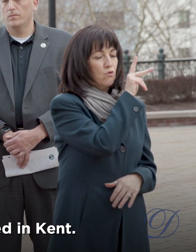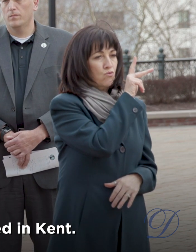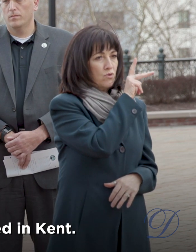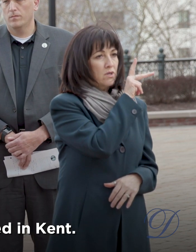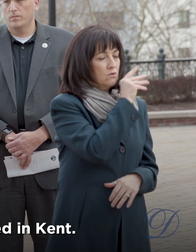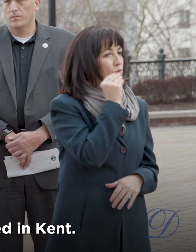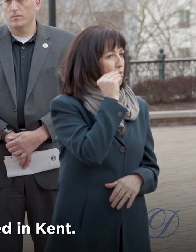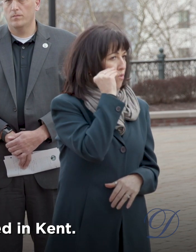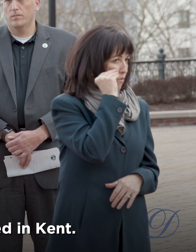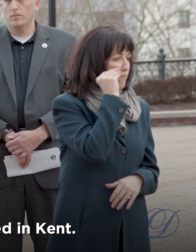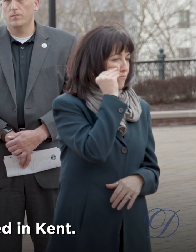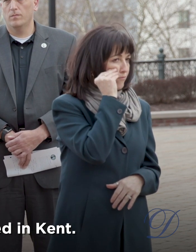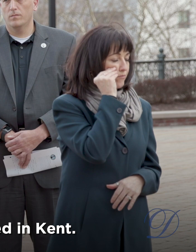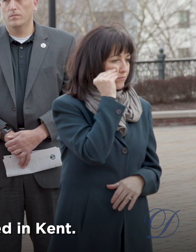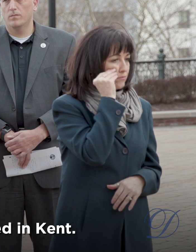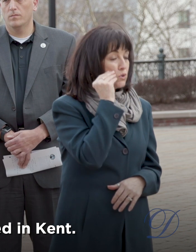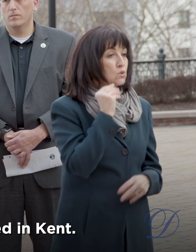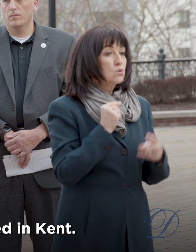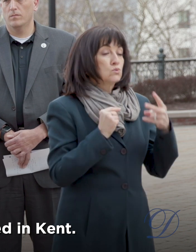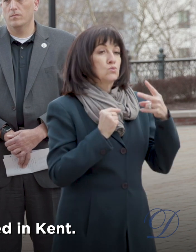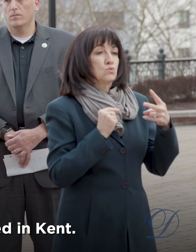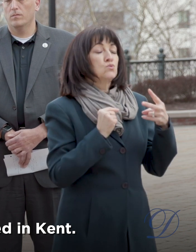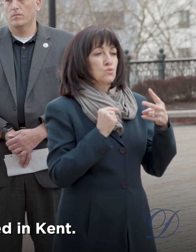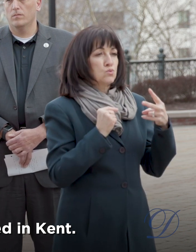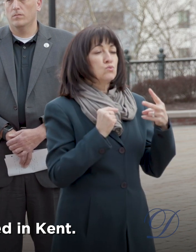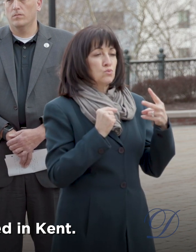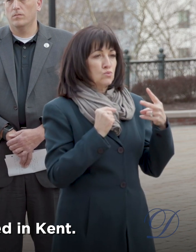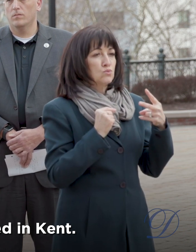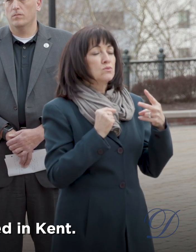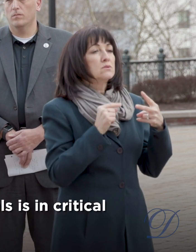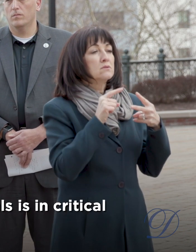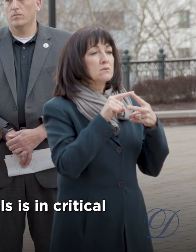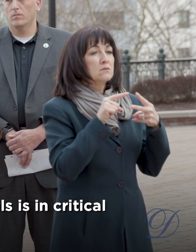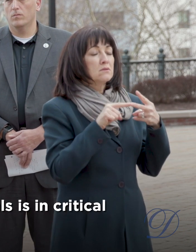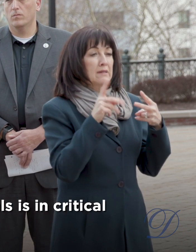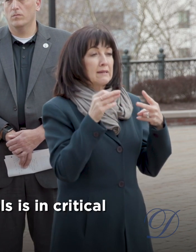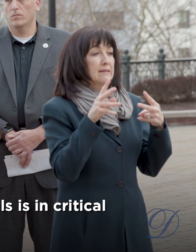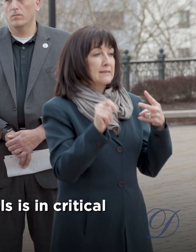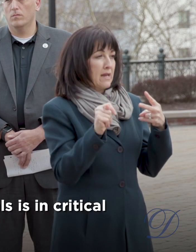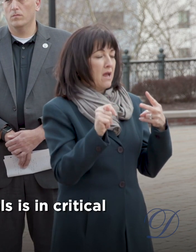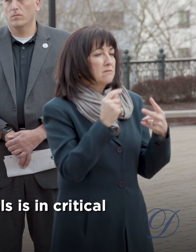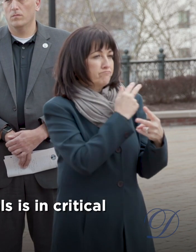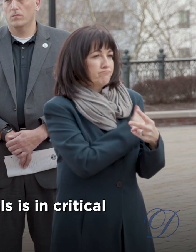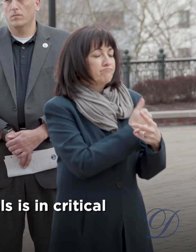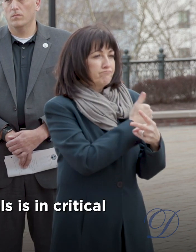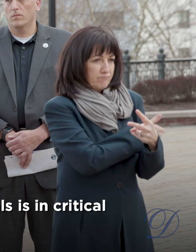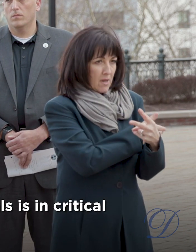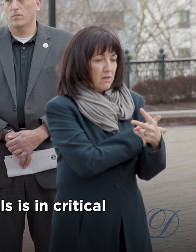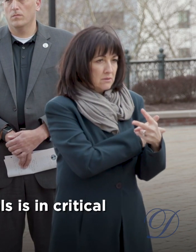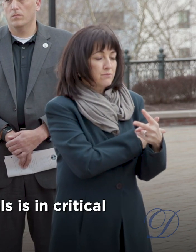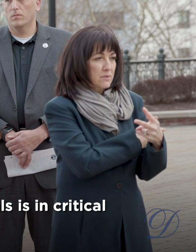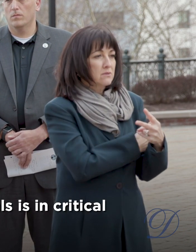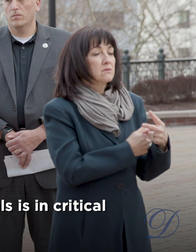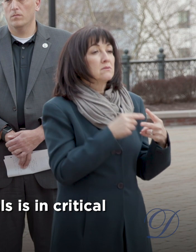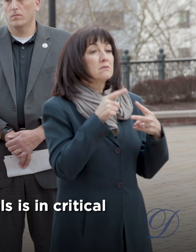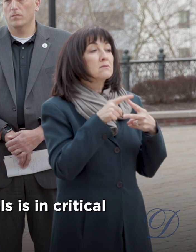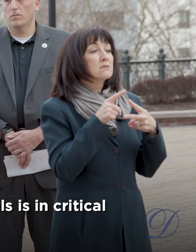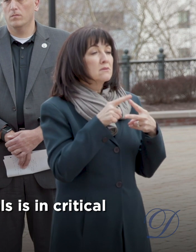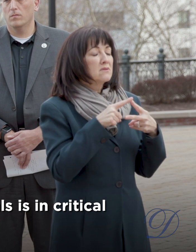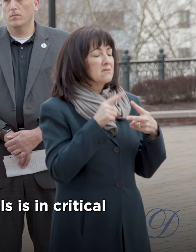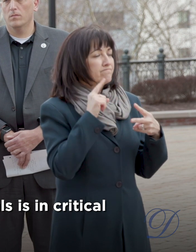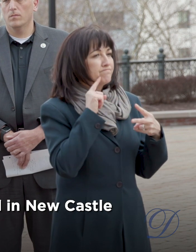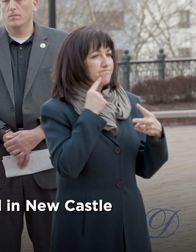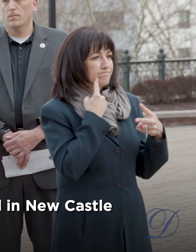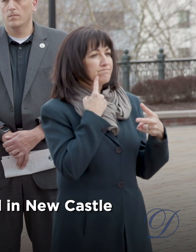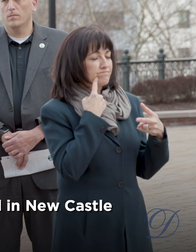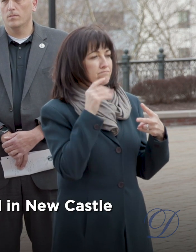home. However, 2 are hospitalized in Kent, and sadly, one of those individuals is in critical